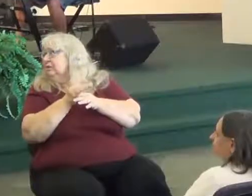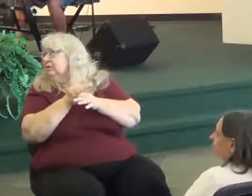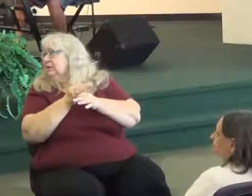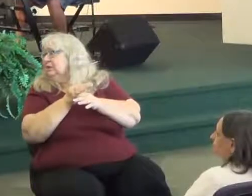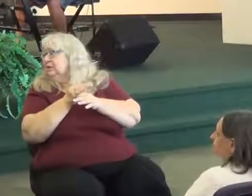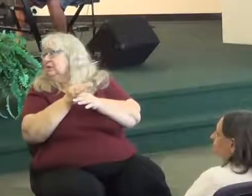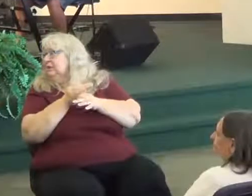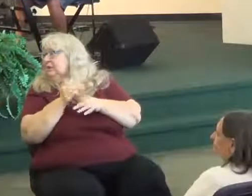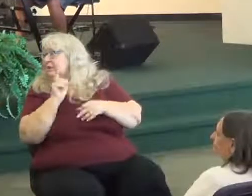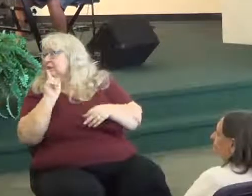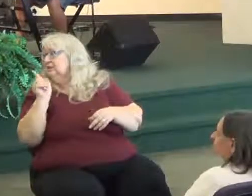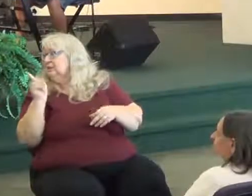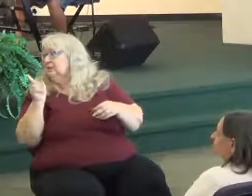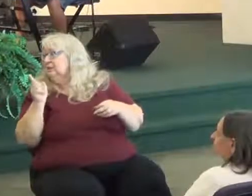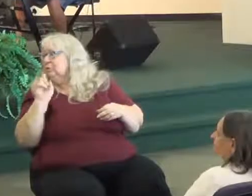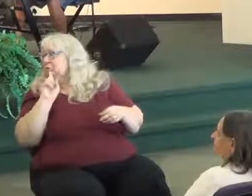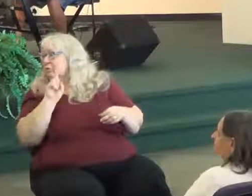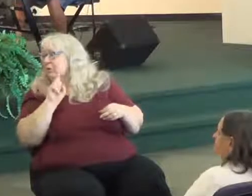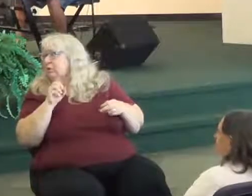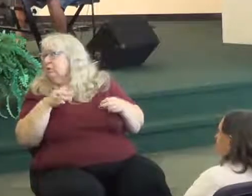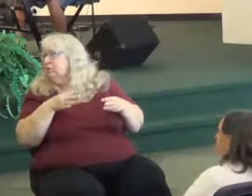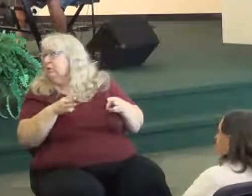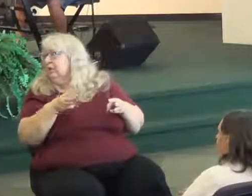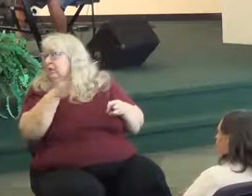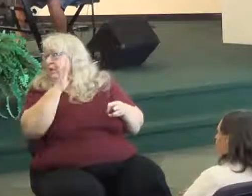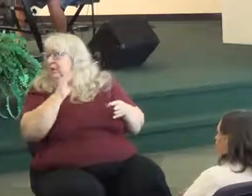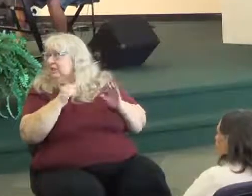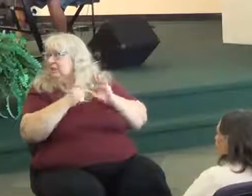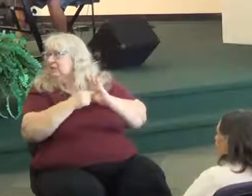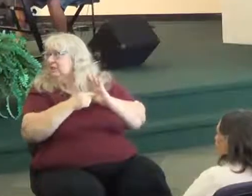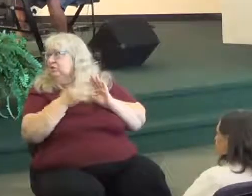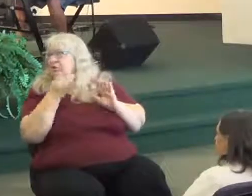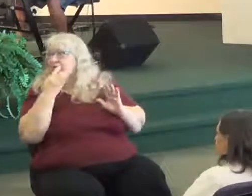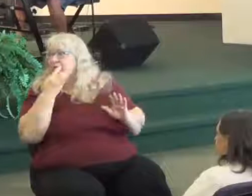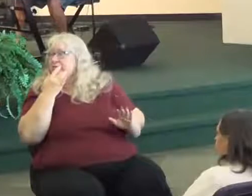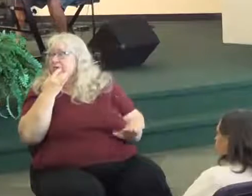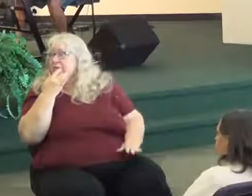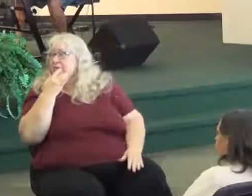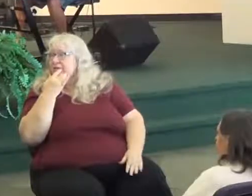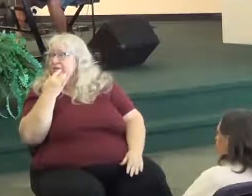This is one way that God shows His favor.